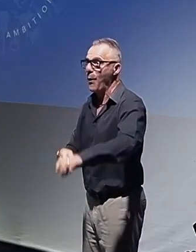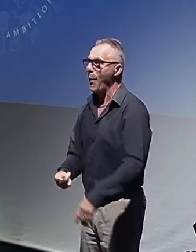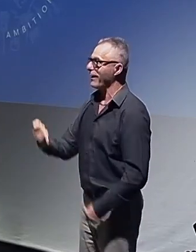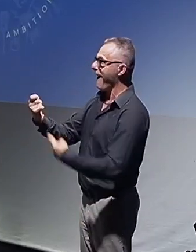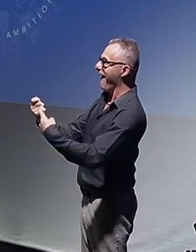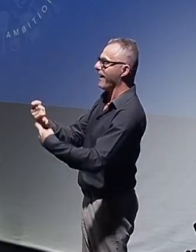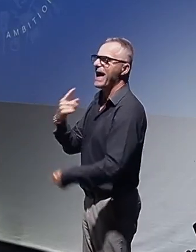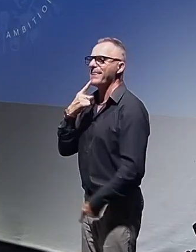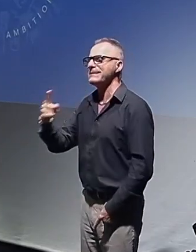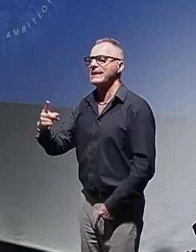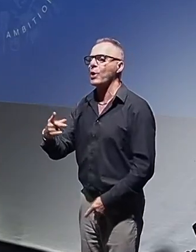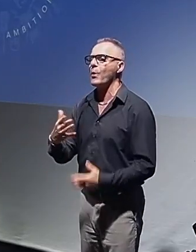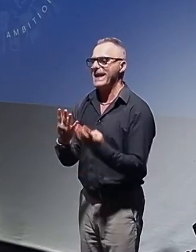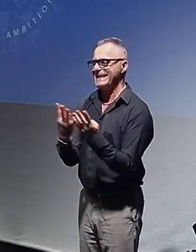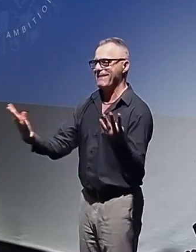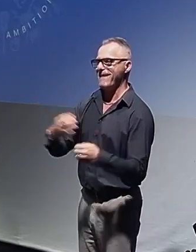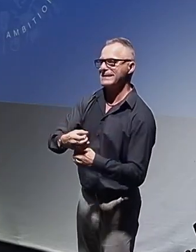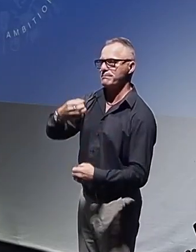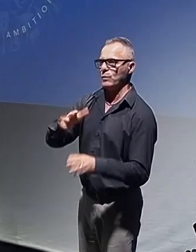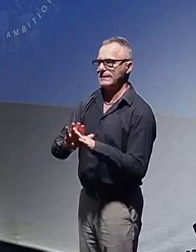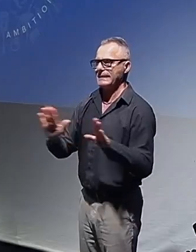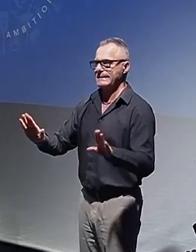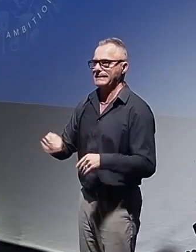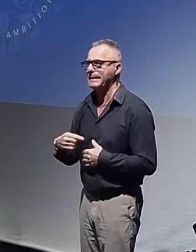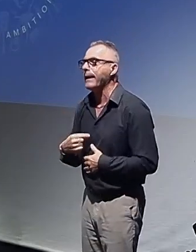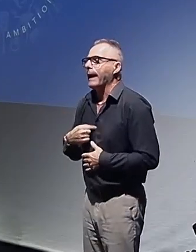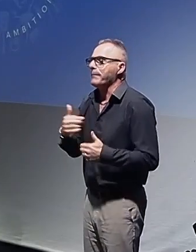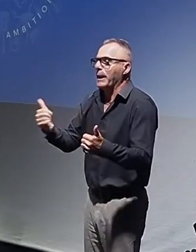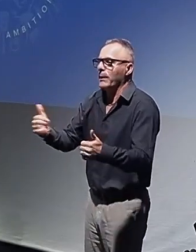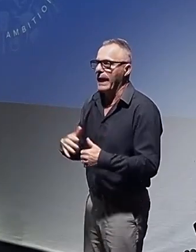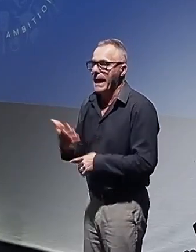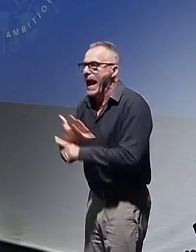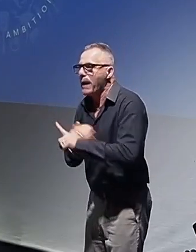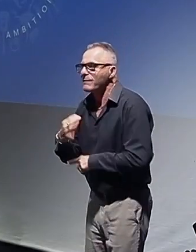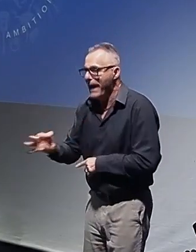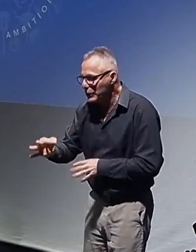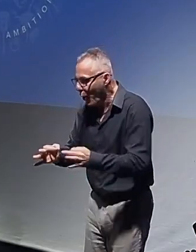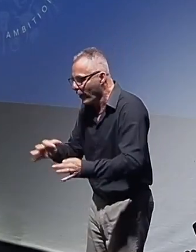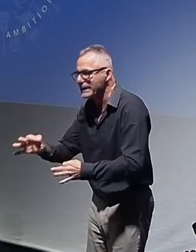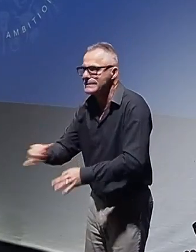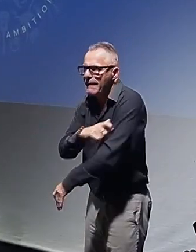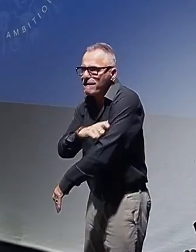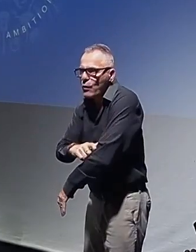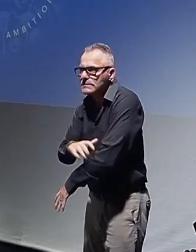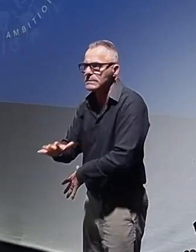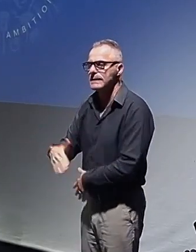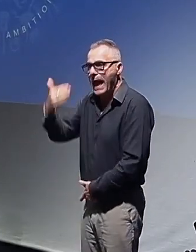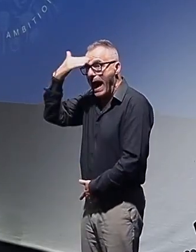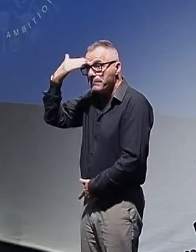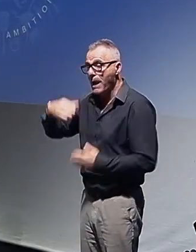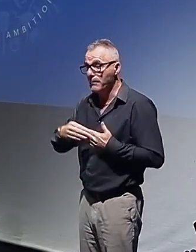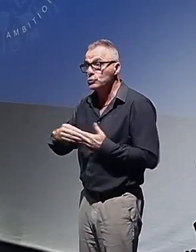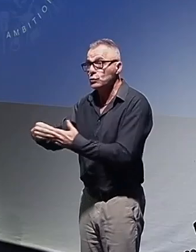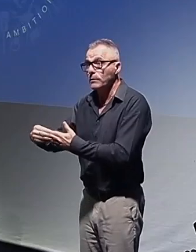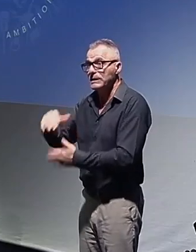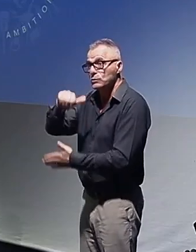bit of fencing, Russell. And I'd be like, no, it's a sword. And I used to find like coins and fossils, and I collected everything. And my mum used to take me to this shop